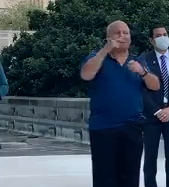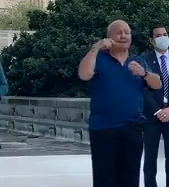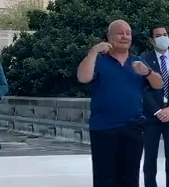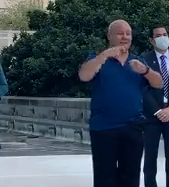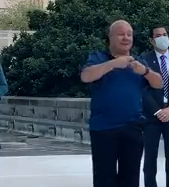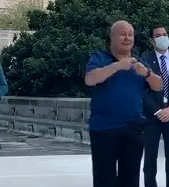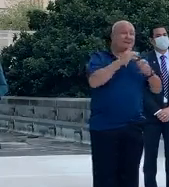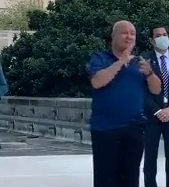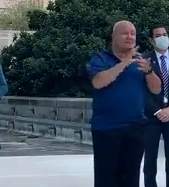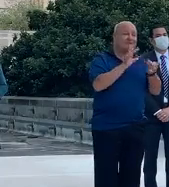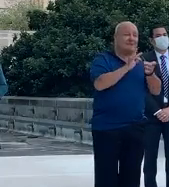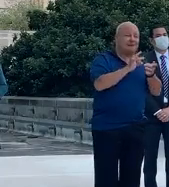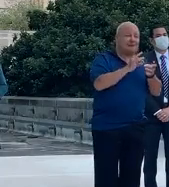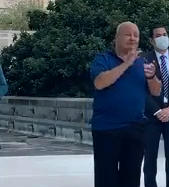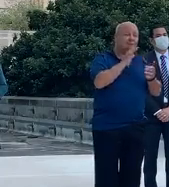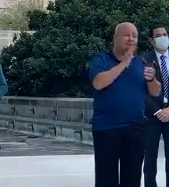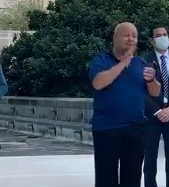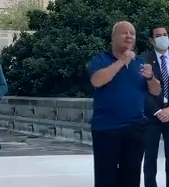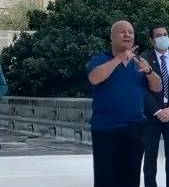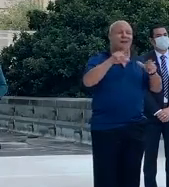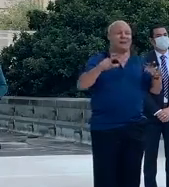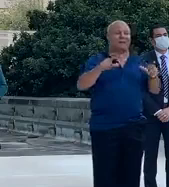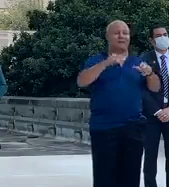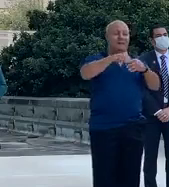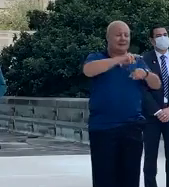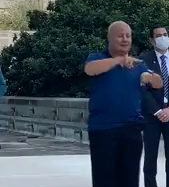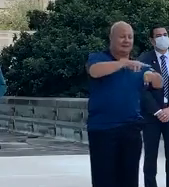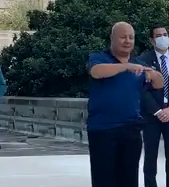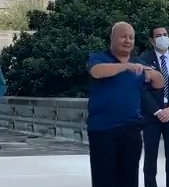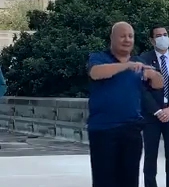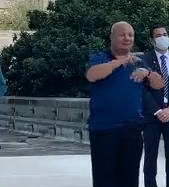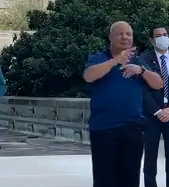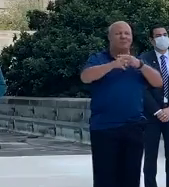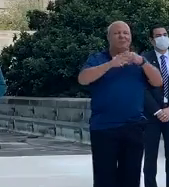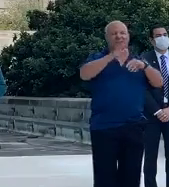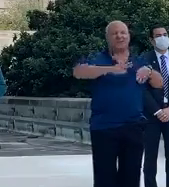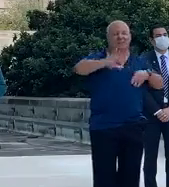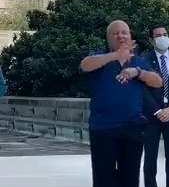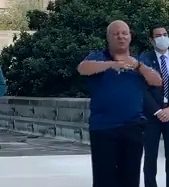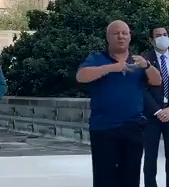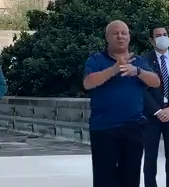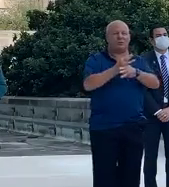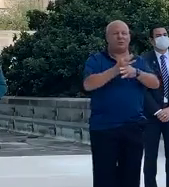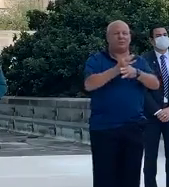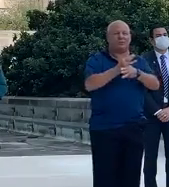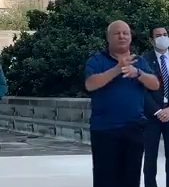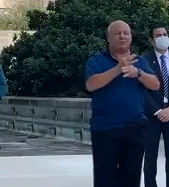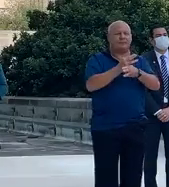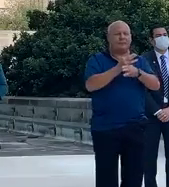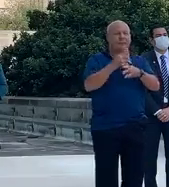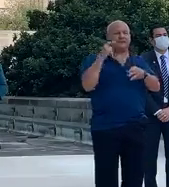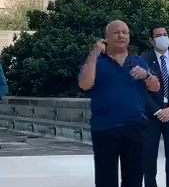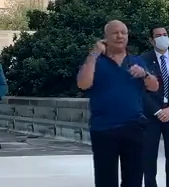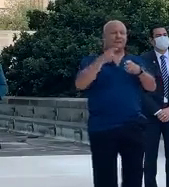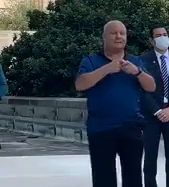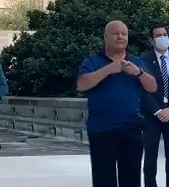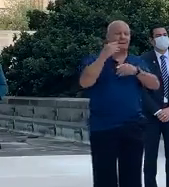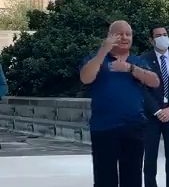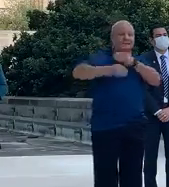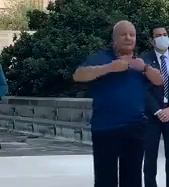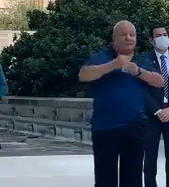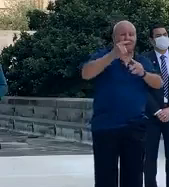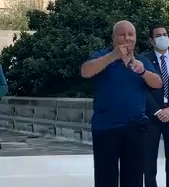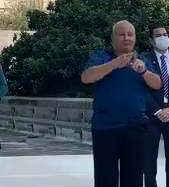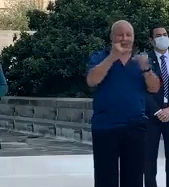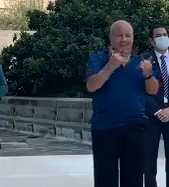Spanish-speaking language in the nation and around the world. This year, Hispanic Heritage Month is being celebrated